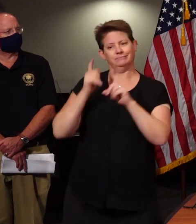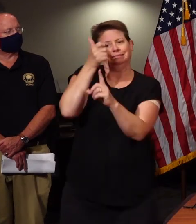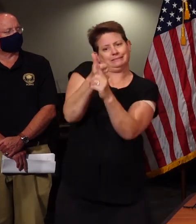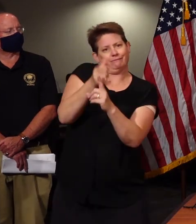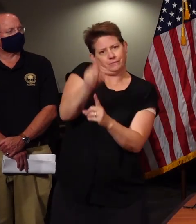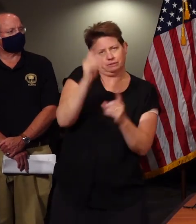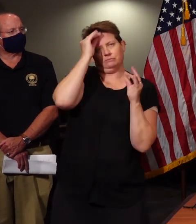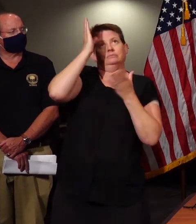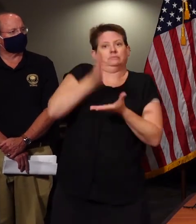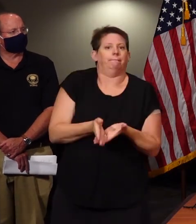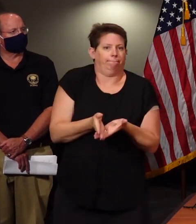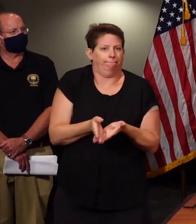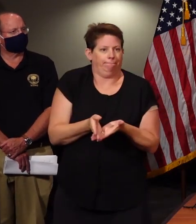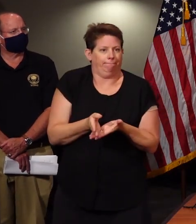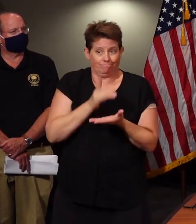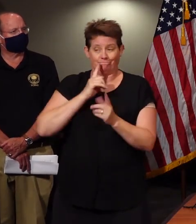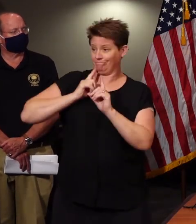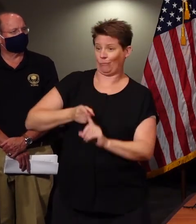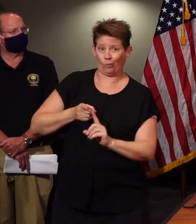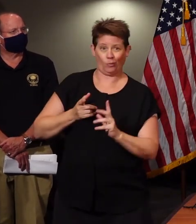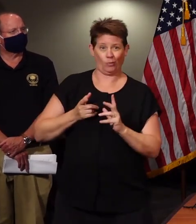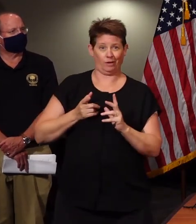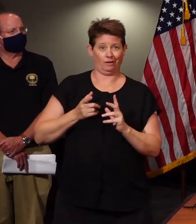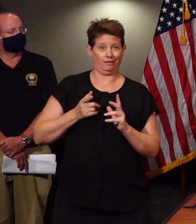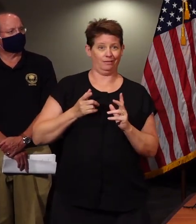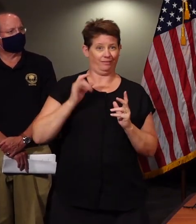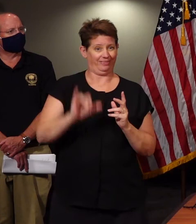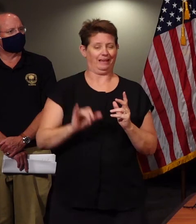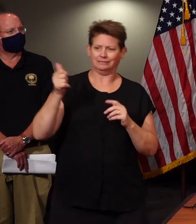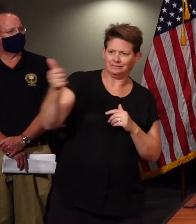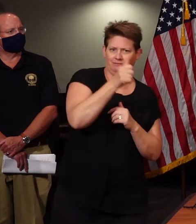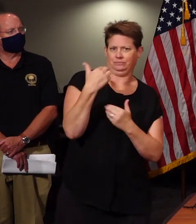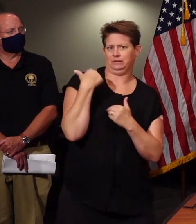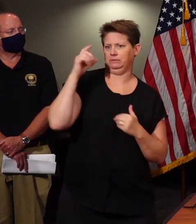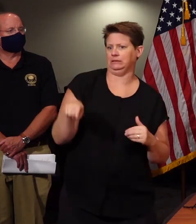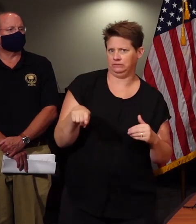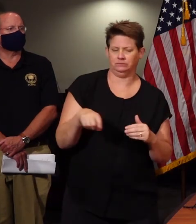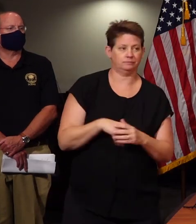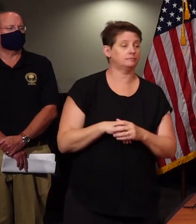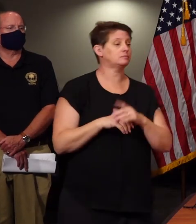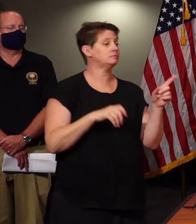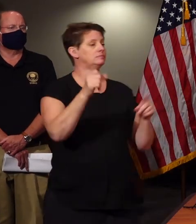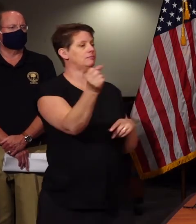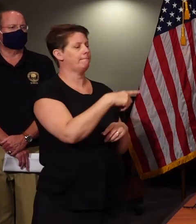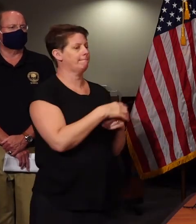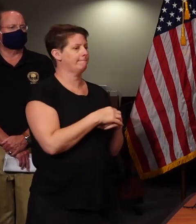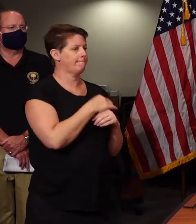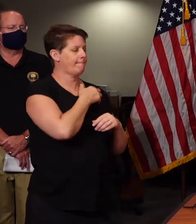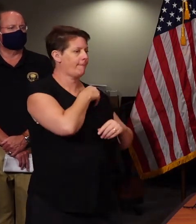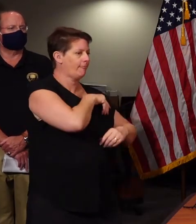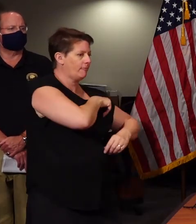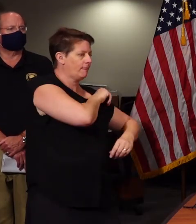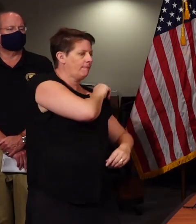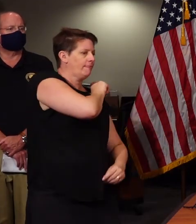the whole point. This is something that unlike anything we've seen before. Yes, sir. Governor, DHEC yesterday